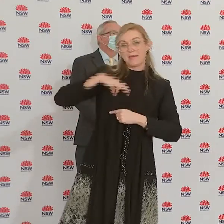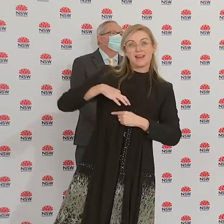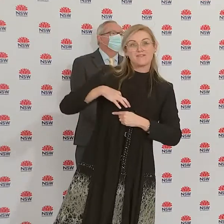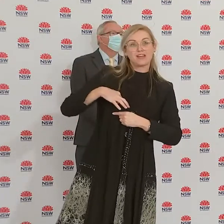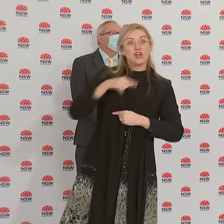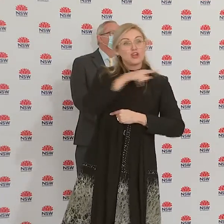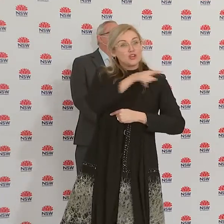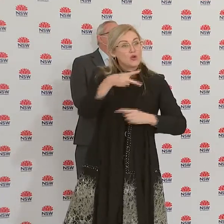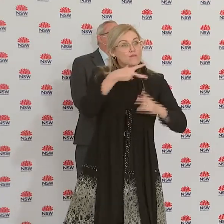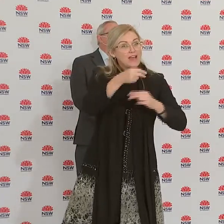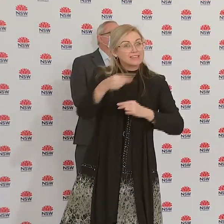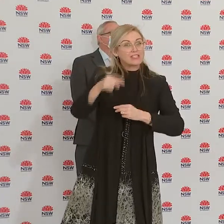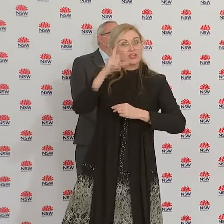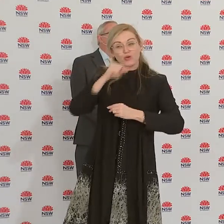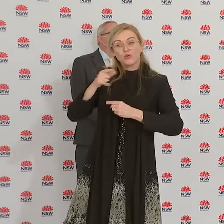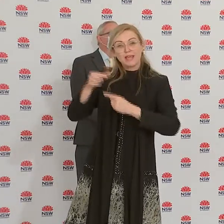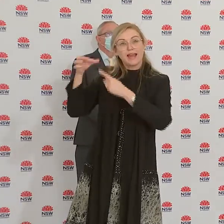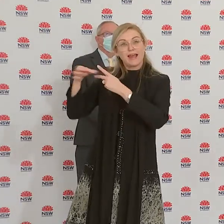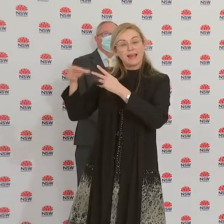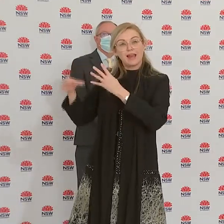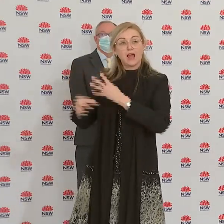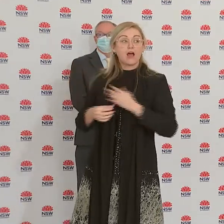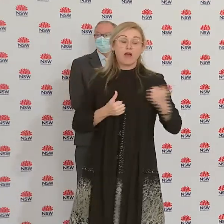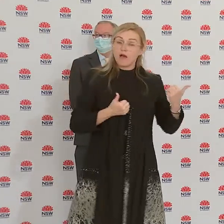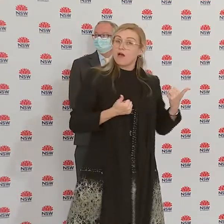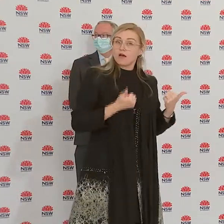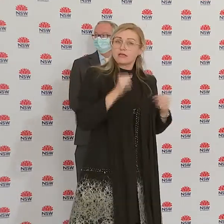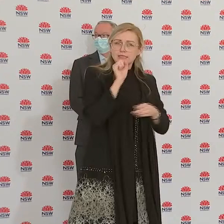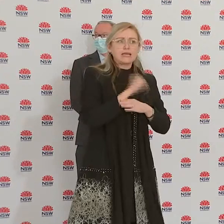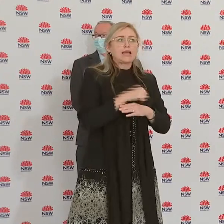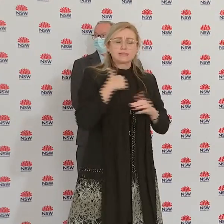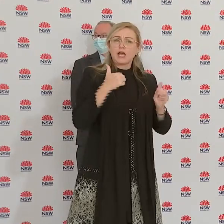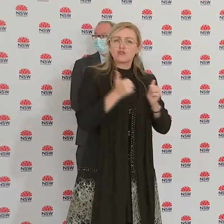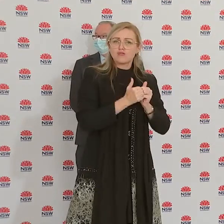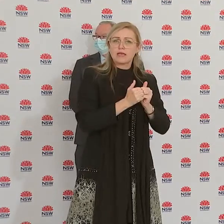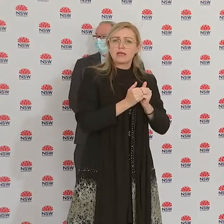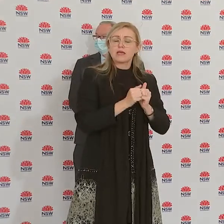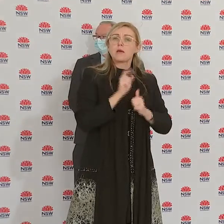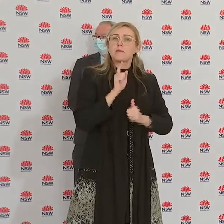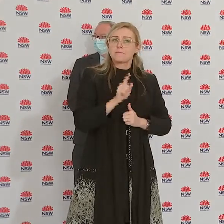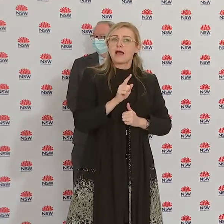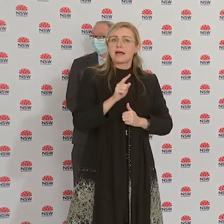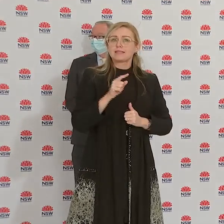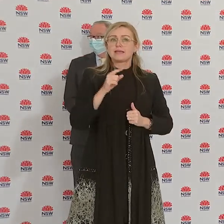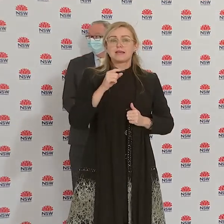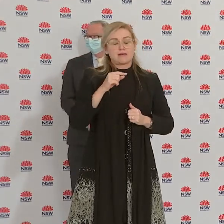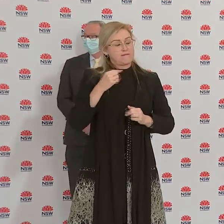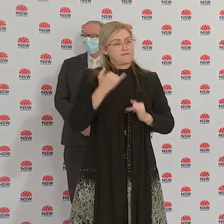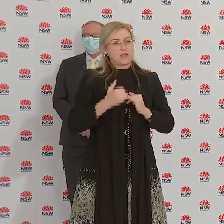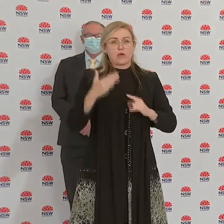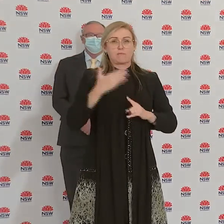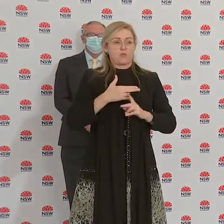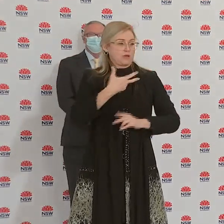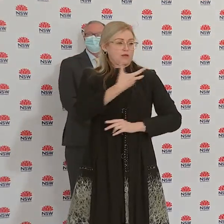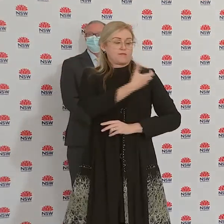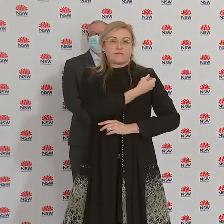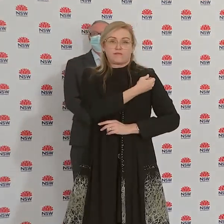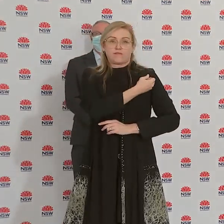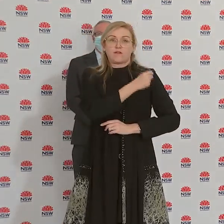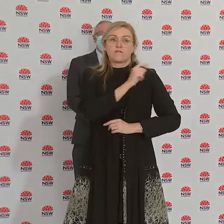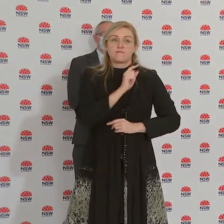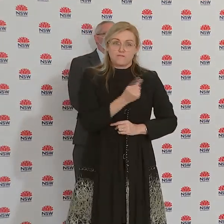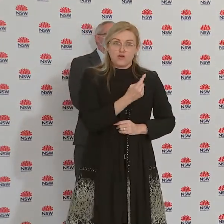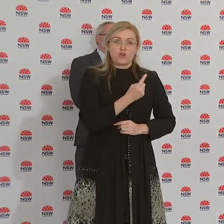in a life after being vaccinated. Look, absolutely, potentially. But we also appreciate that we need to get jabs in arms as quickly as possible before we can have